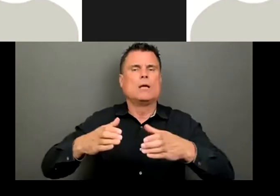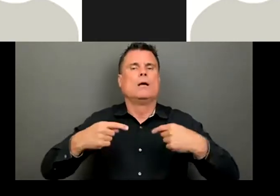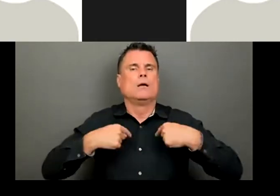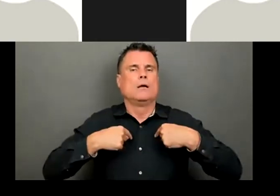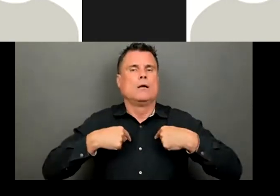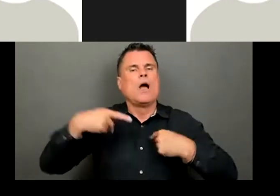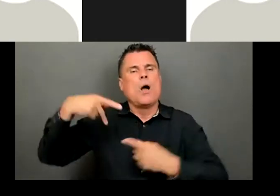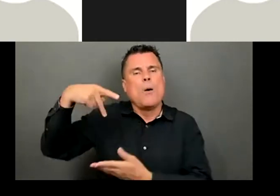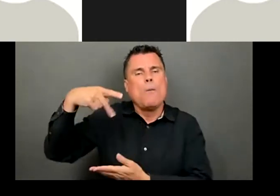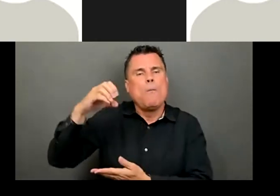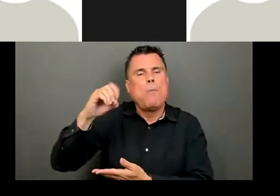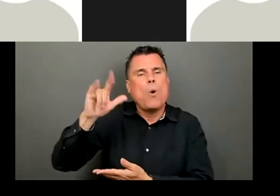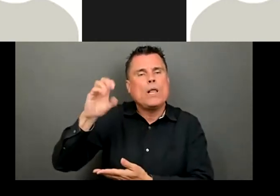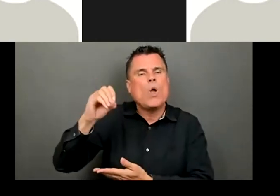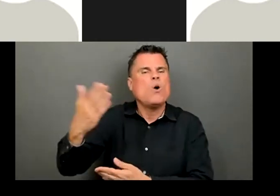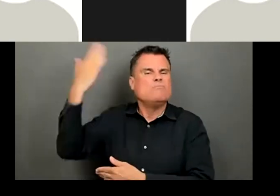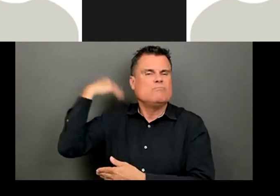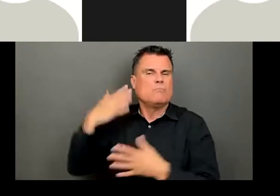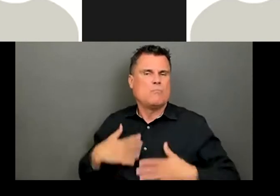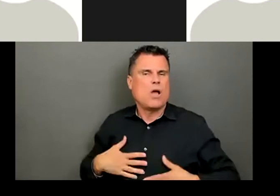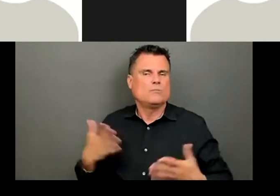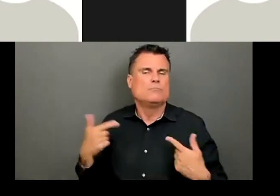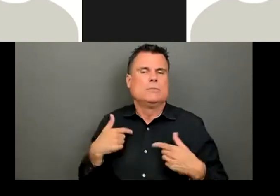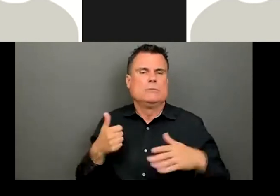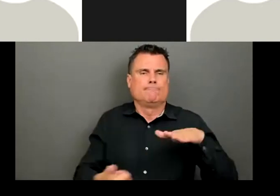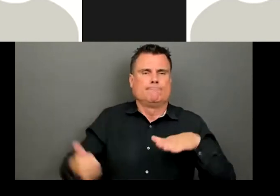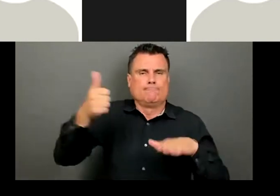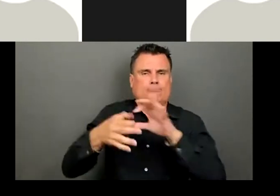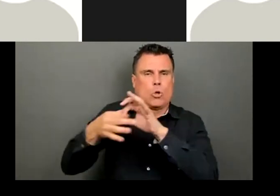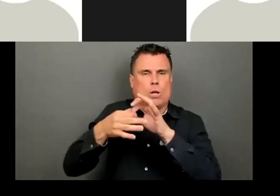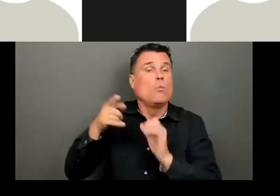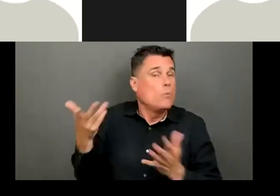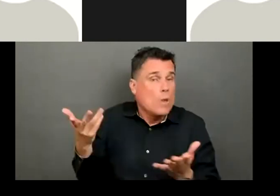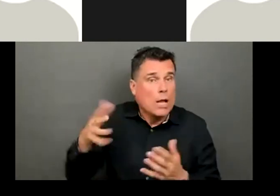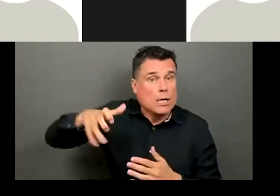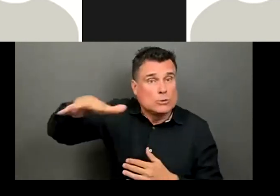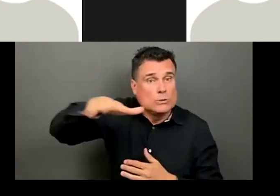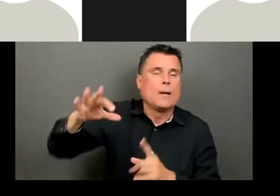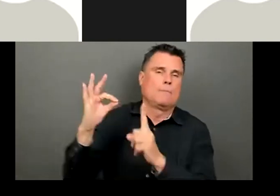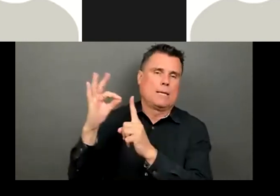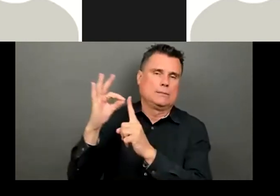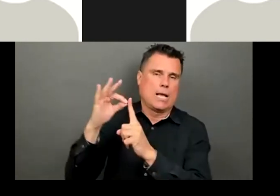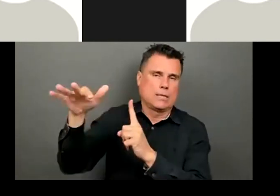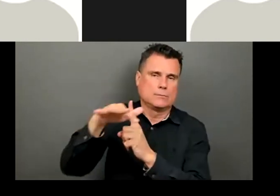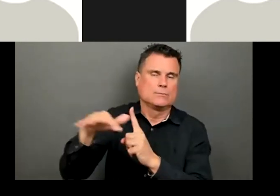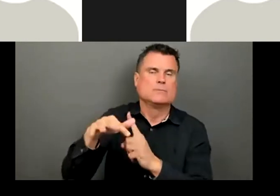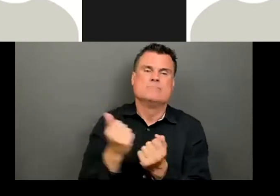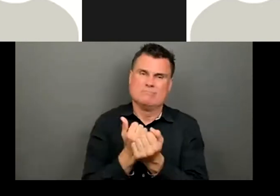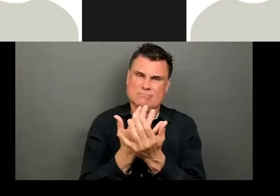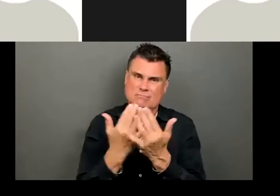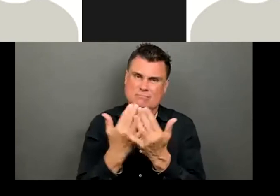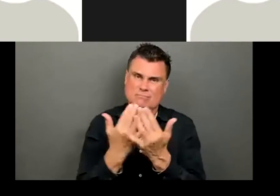And in Pakistan, there are many areas which are remote and which are prone to disasters like floods and